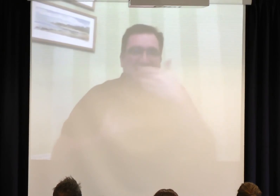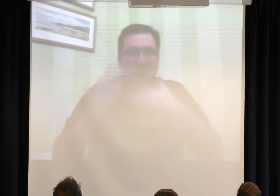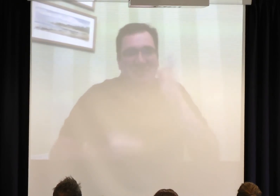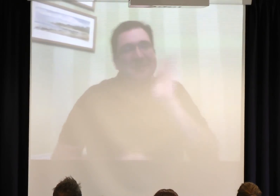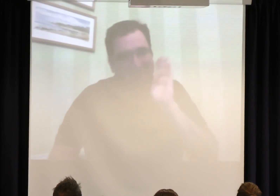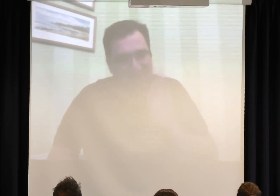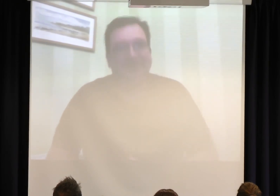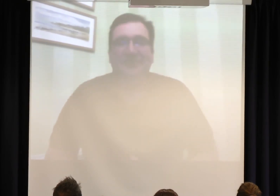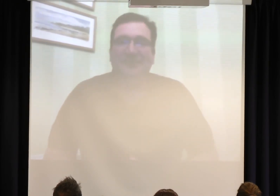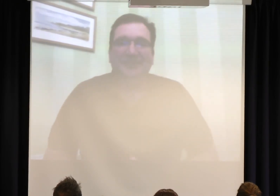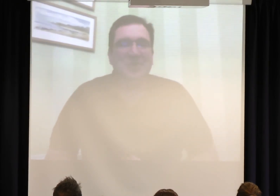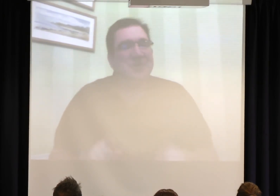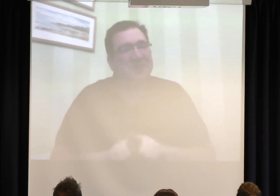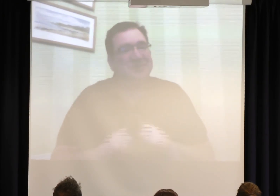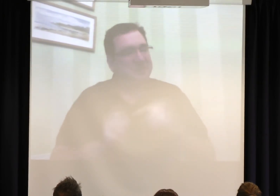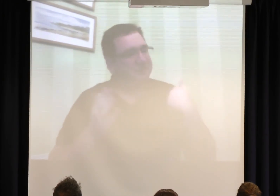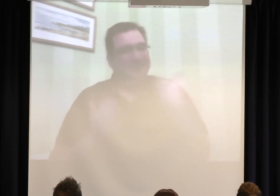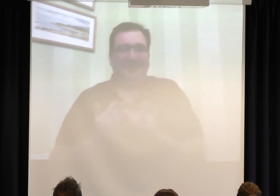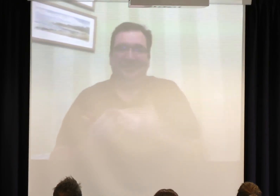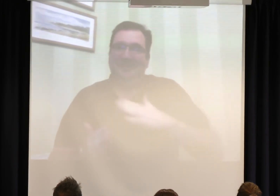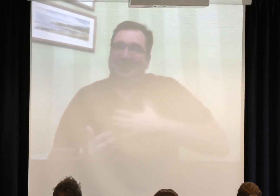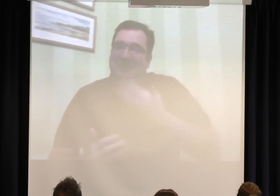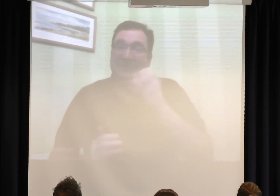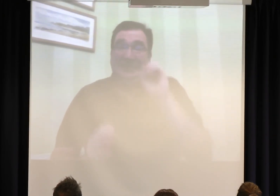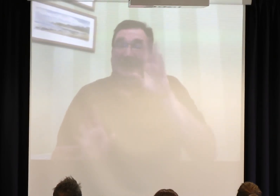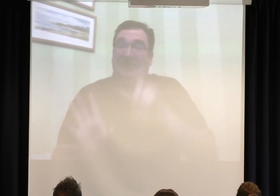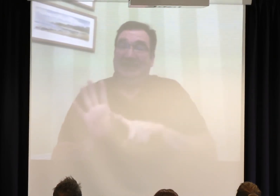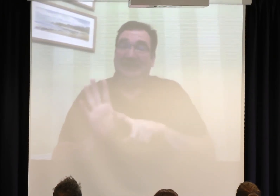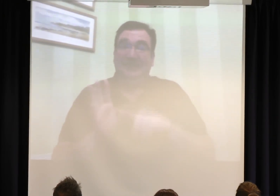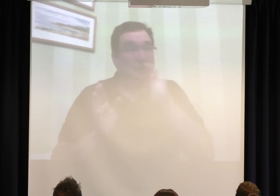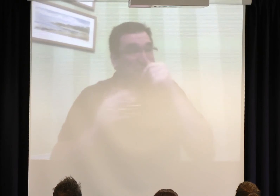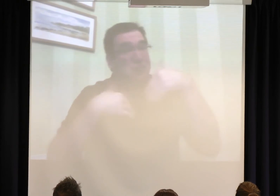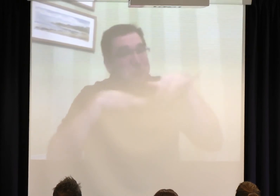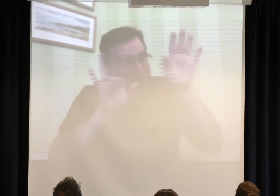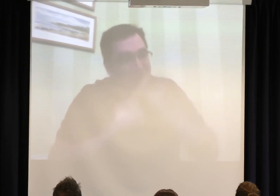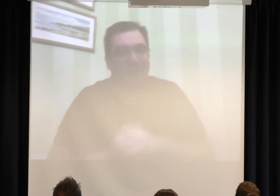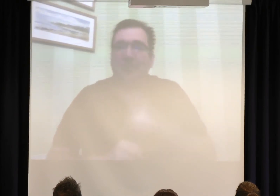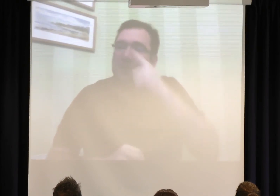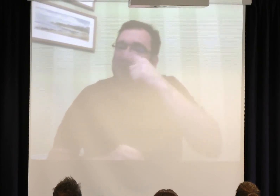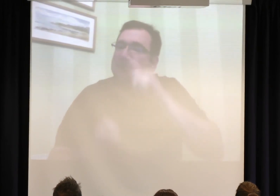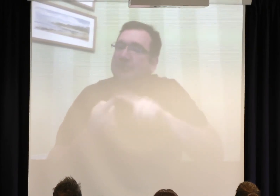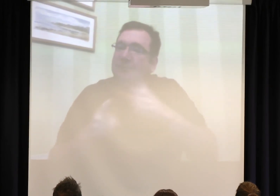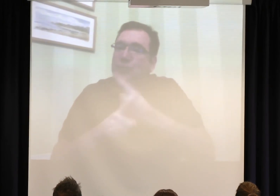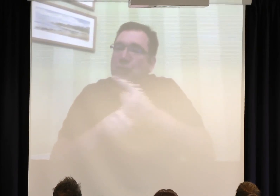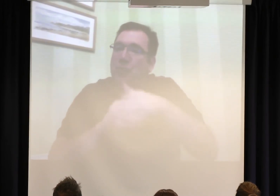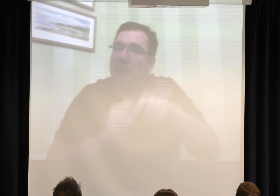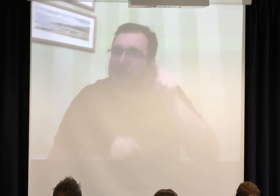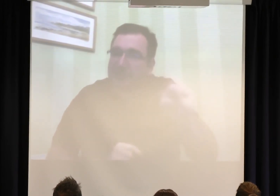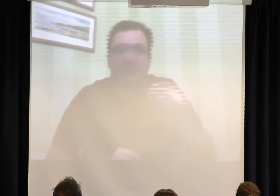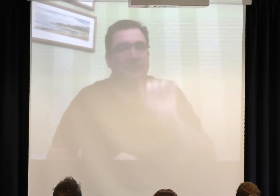me a great deal about how I could do better at whatever it was and make the improvements. 10 years later,